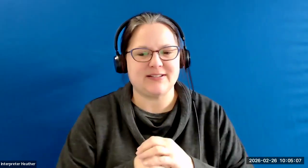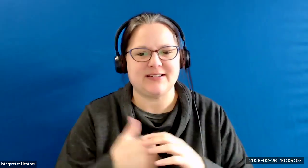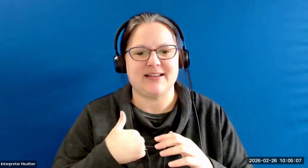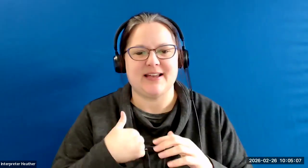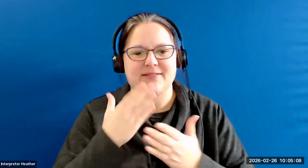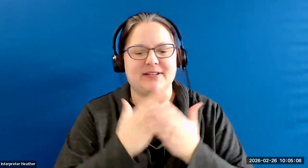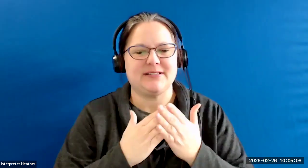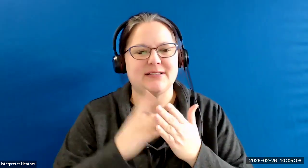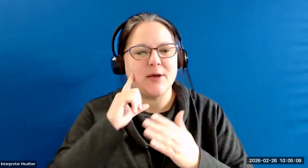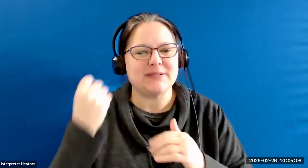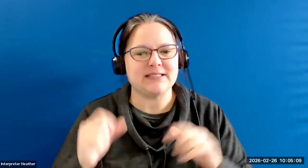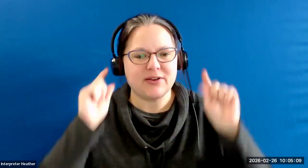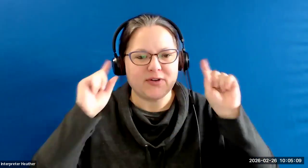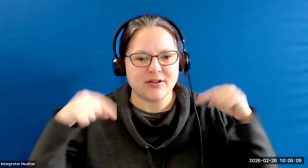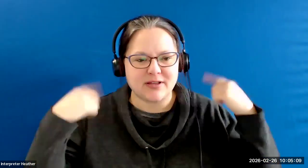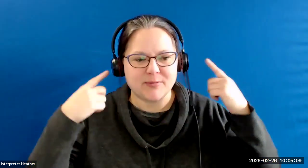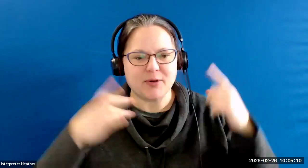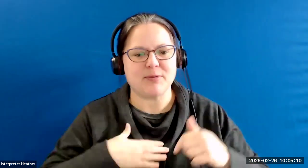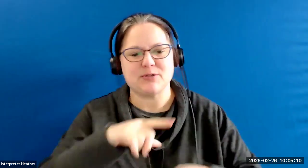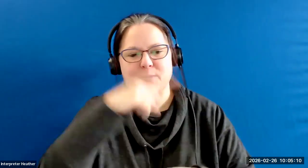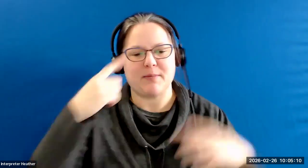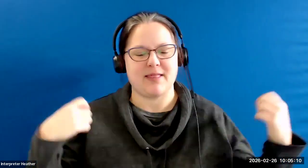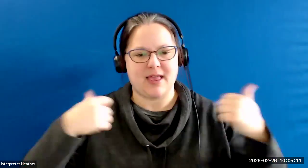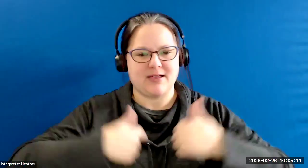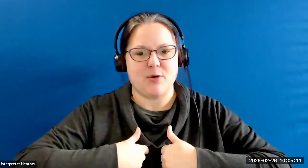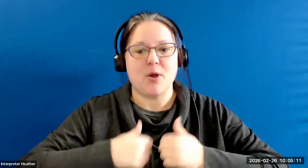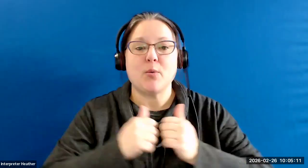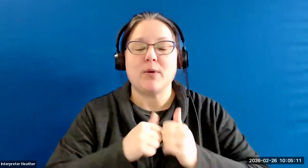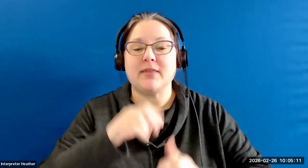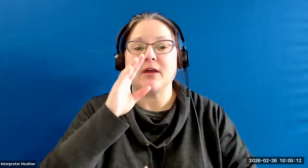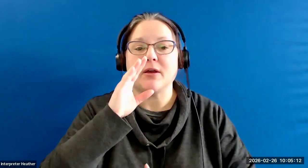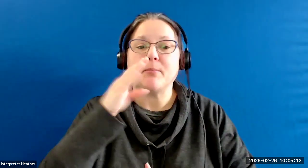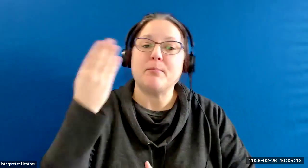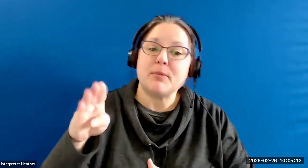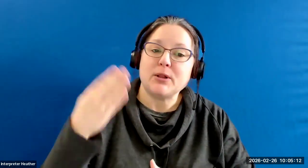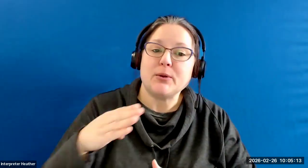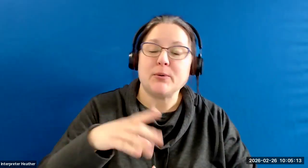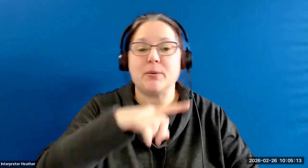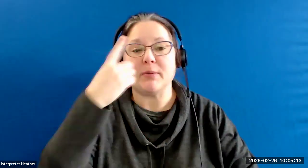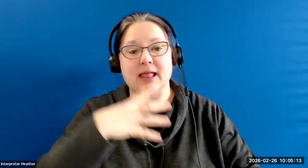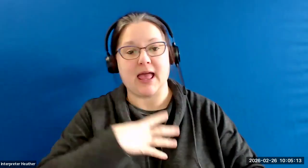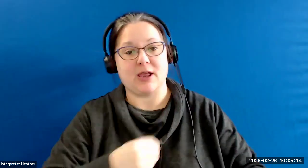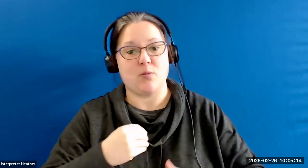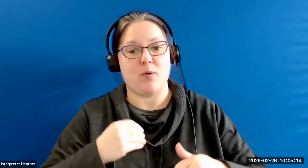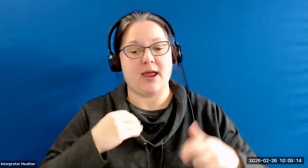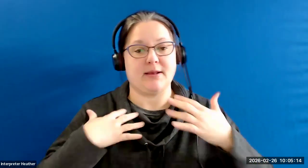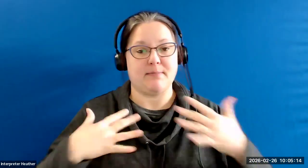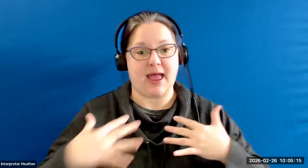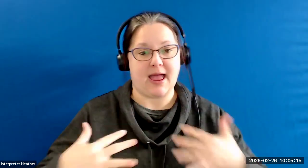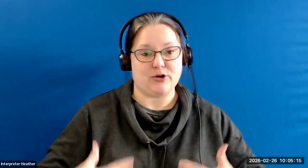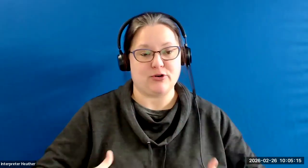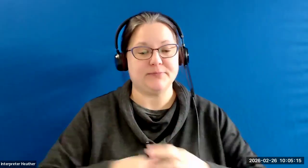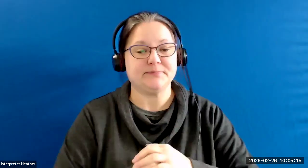hoop earrings, a black blazer over a blue and black and white patterned top.